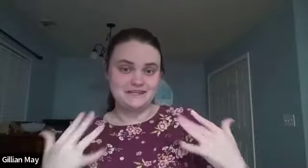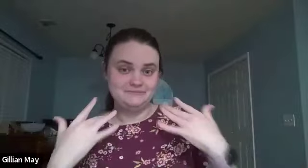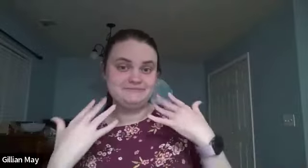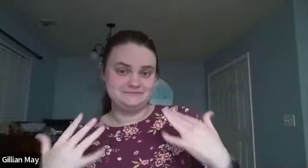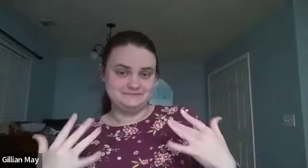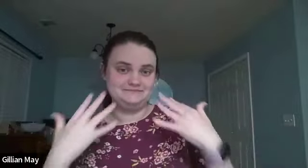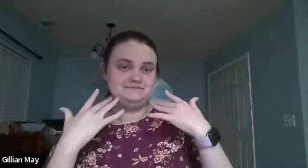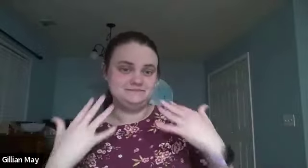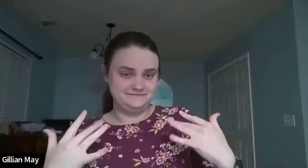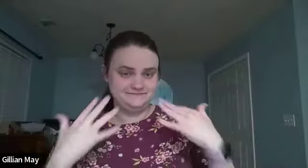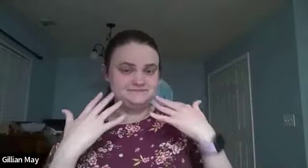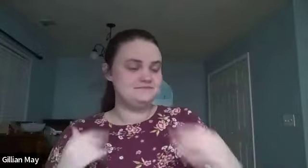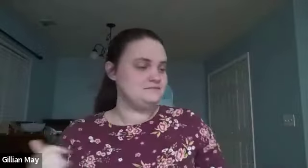friendly,